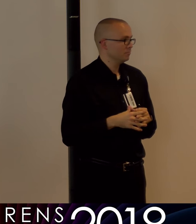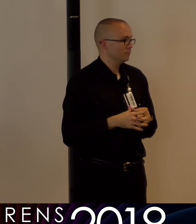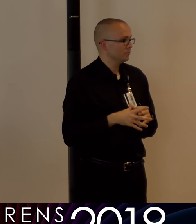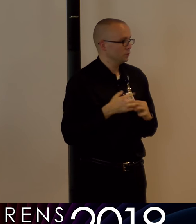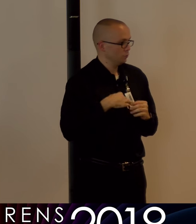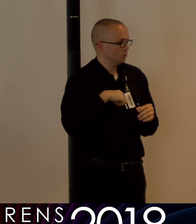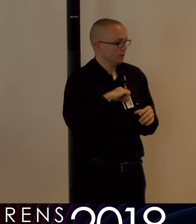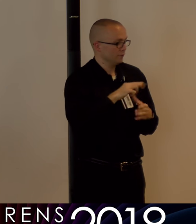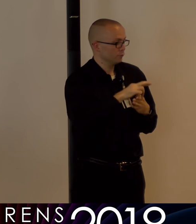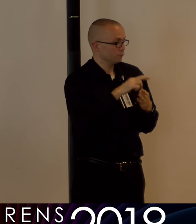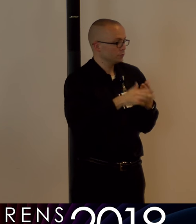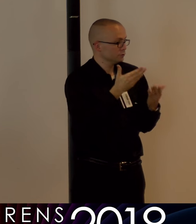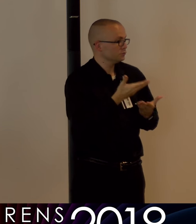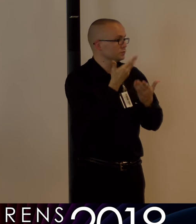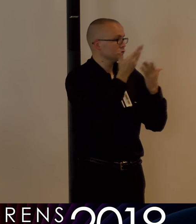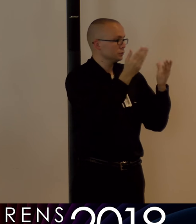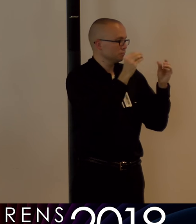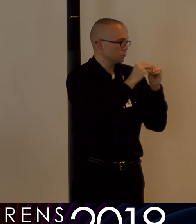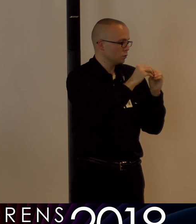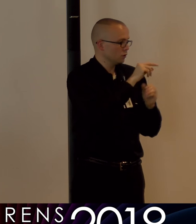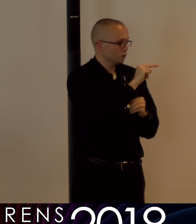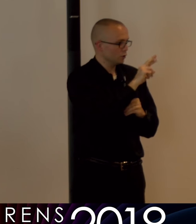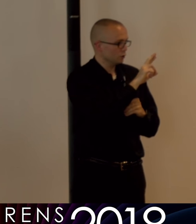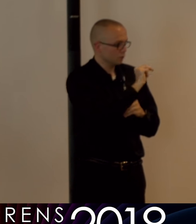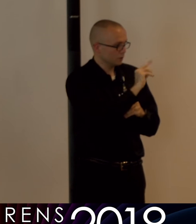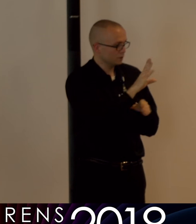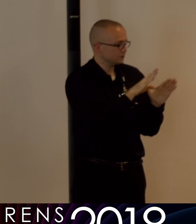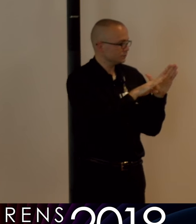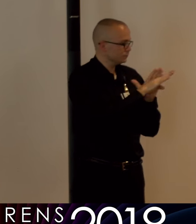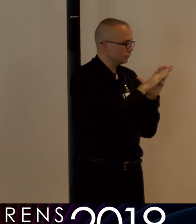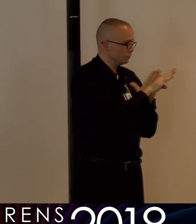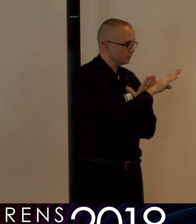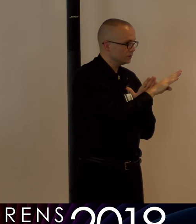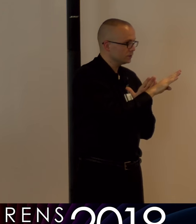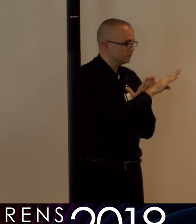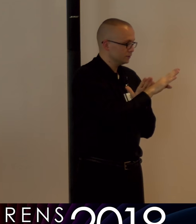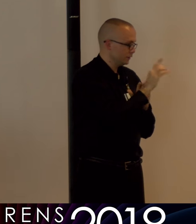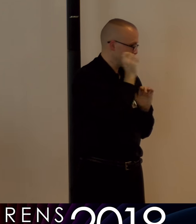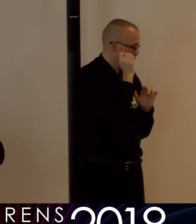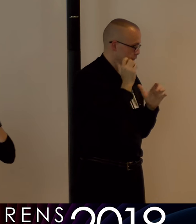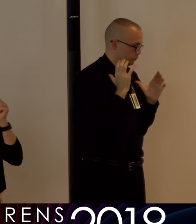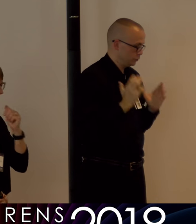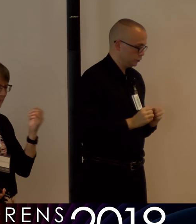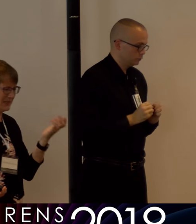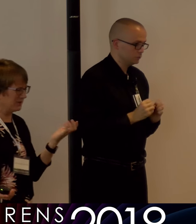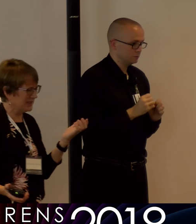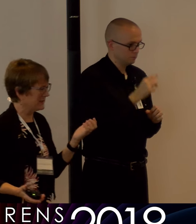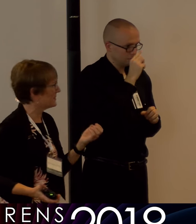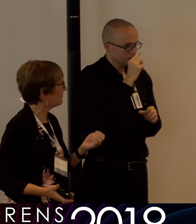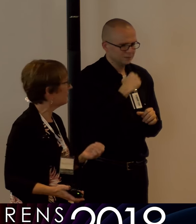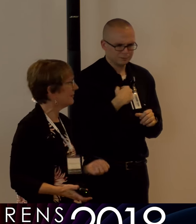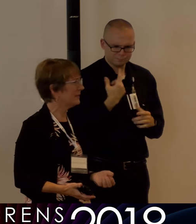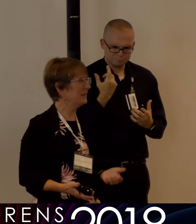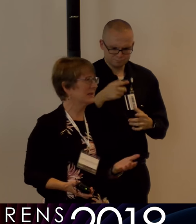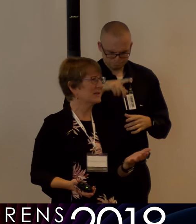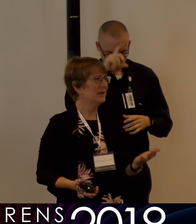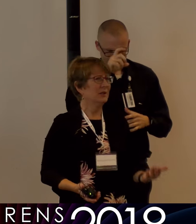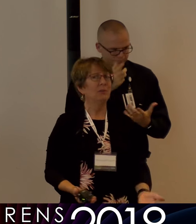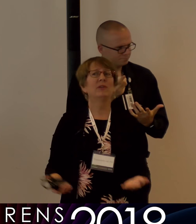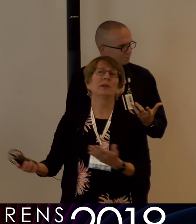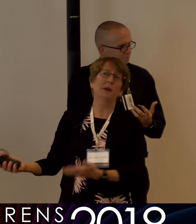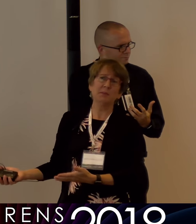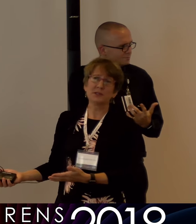We have a result that suggests that there are more neurons in the developing ear of the charge mouse. And I said, what? That makes no sense,